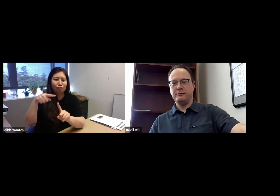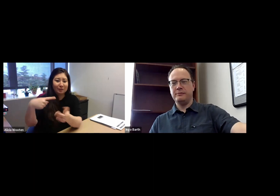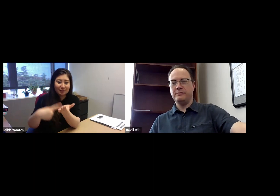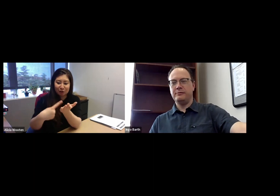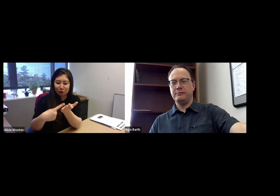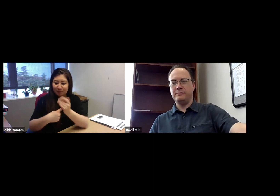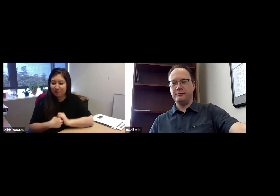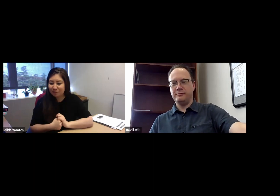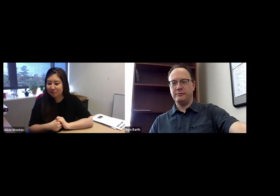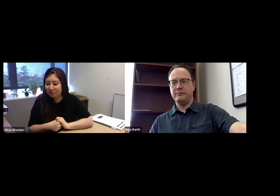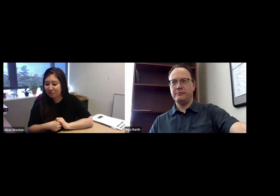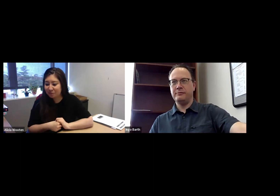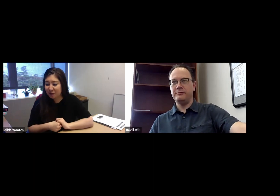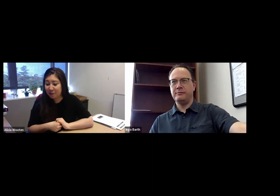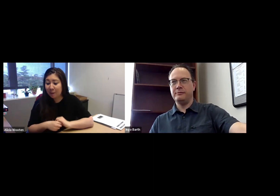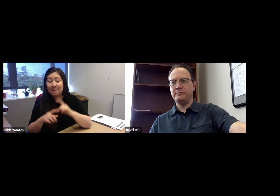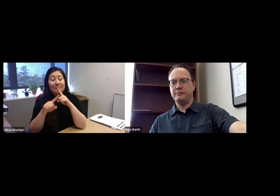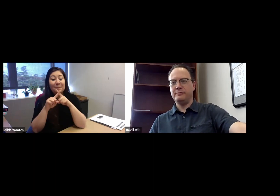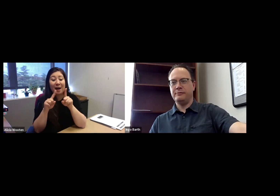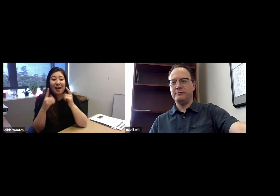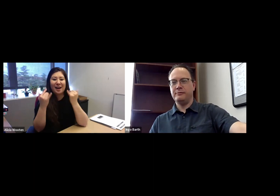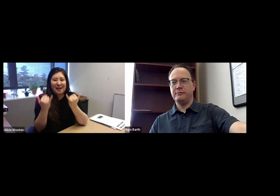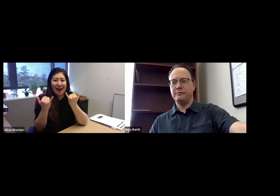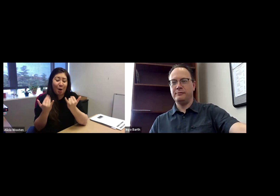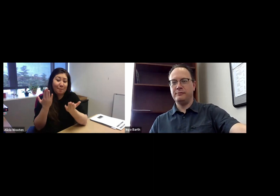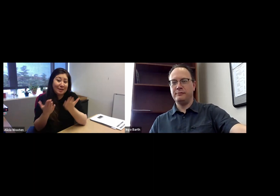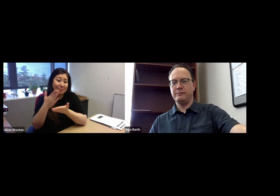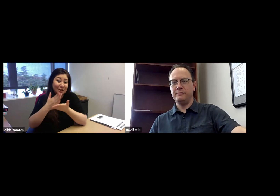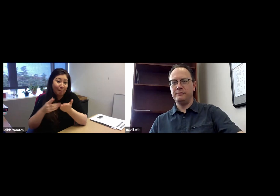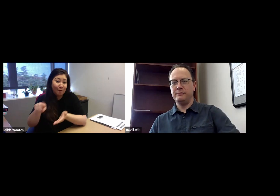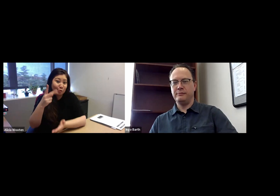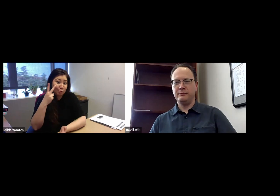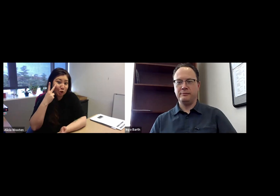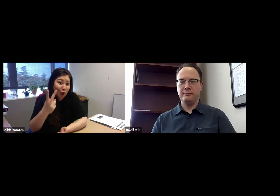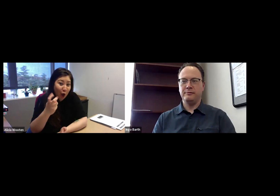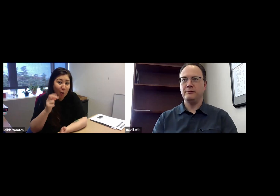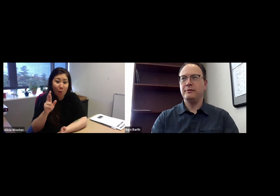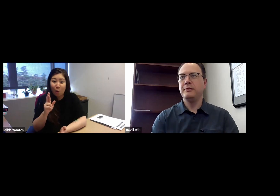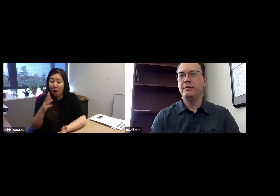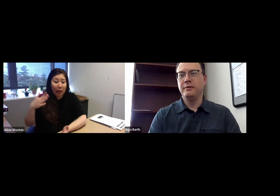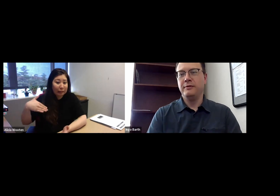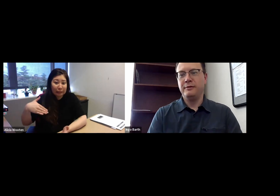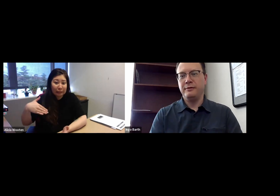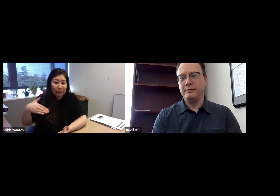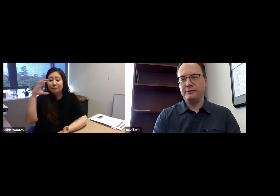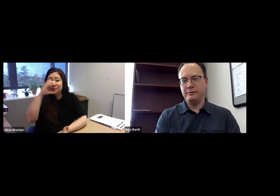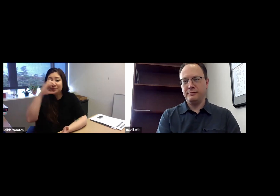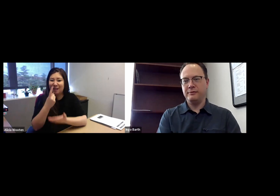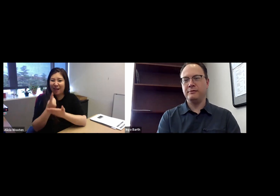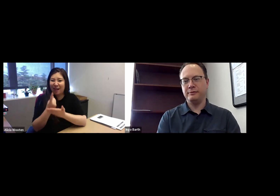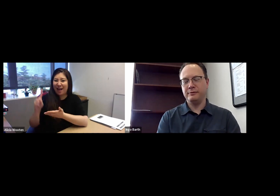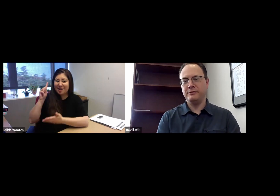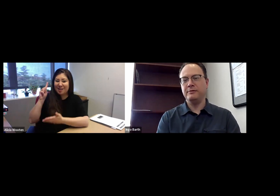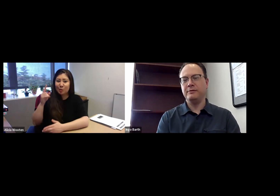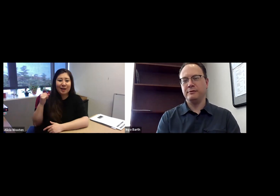that people will ask questions later and also trigger some discussion. But as of right now, maybe some of you guys saw